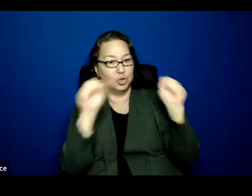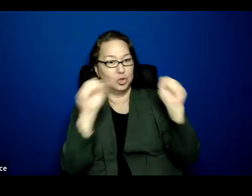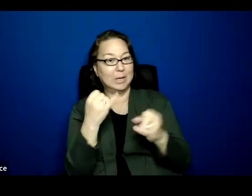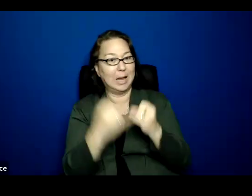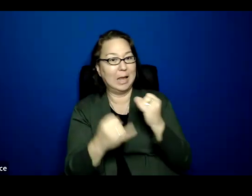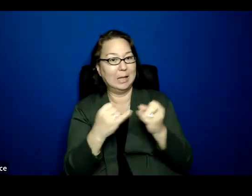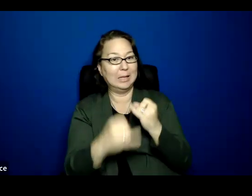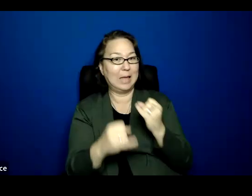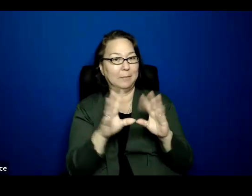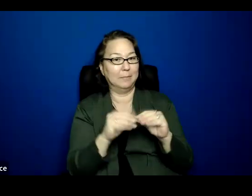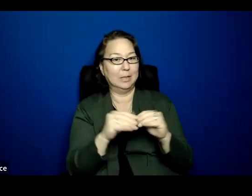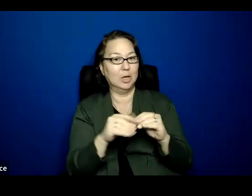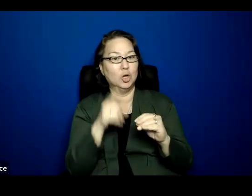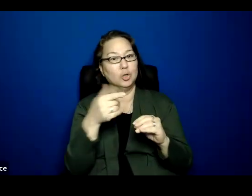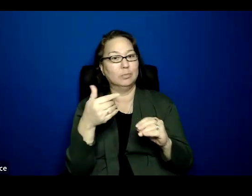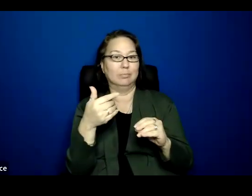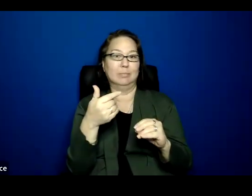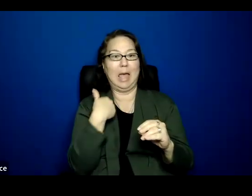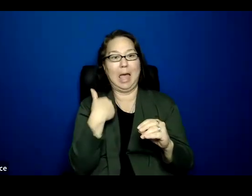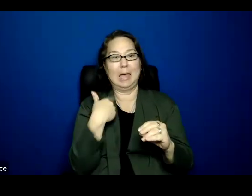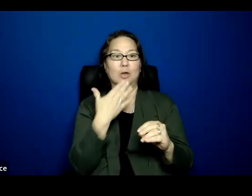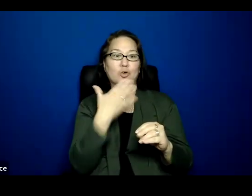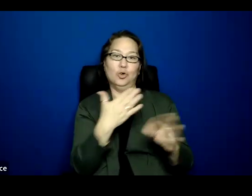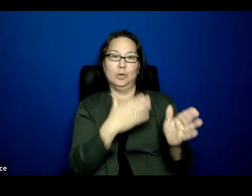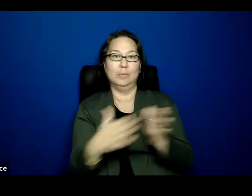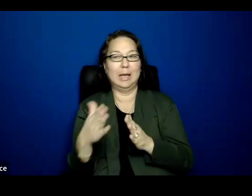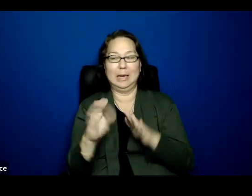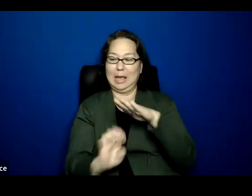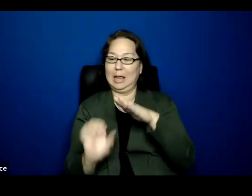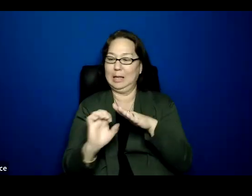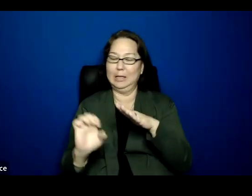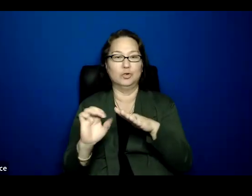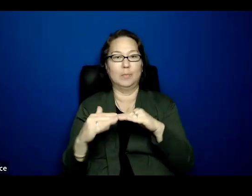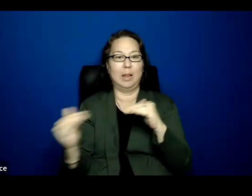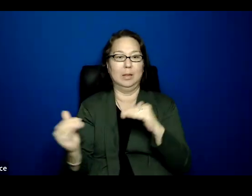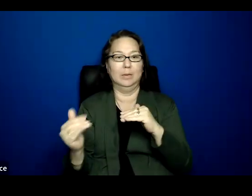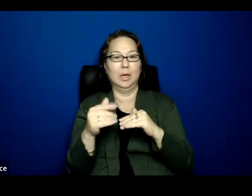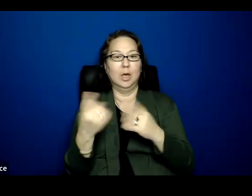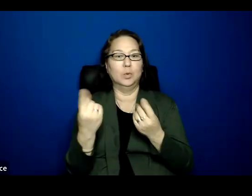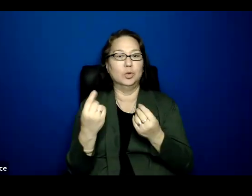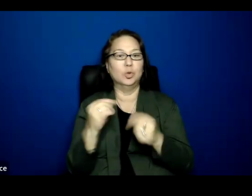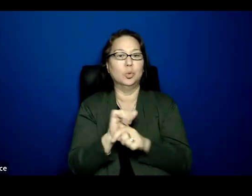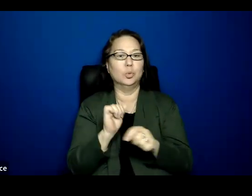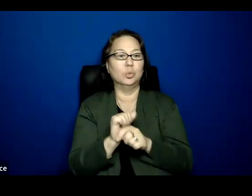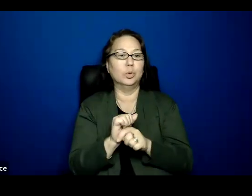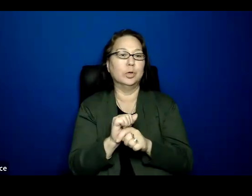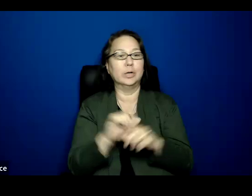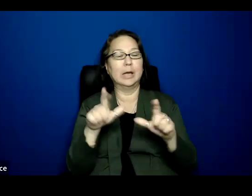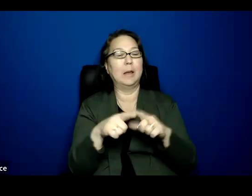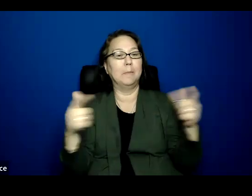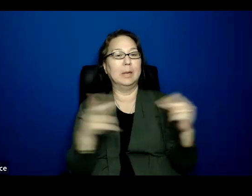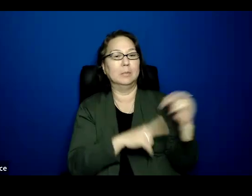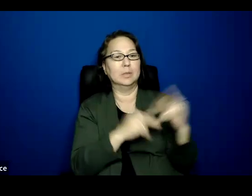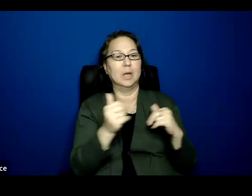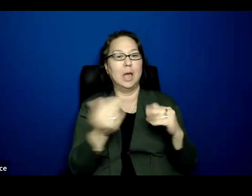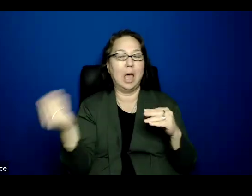the district had a good plan at the elementary level. You would typically do some work at a bigger building and move a smaller building